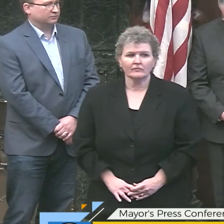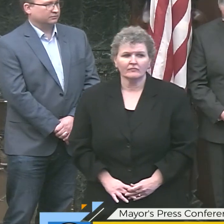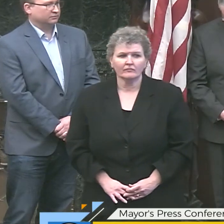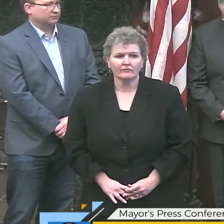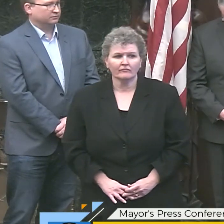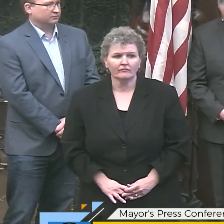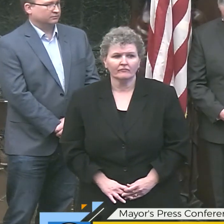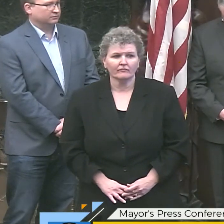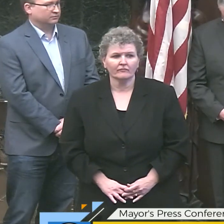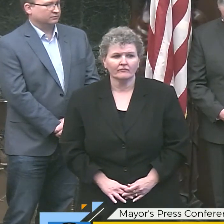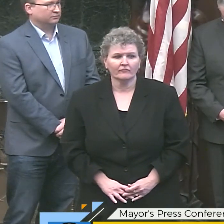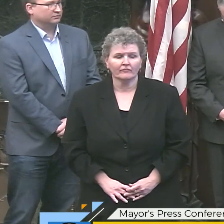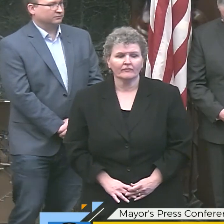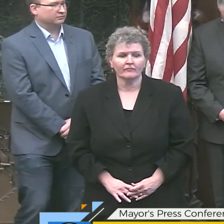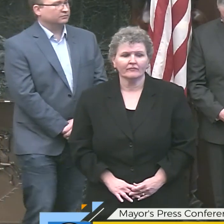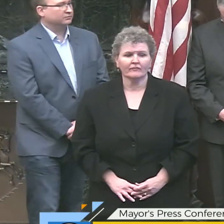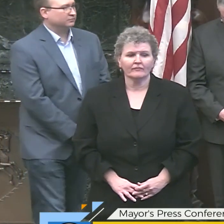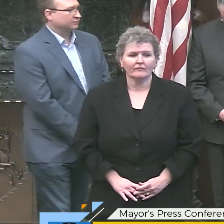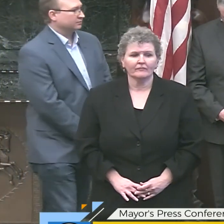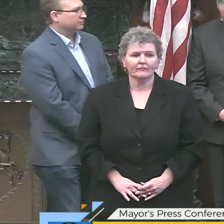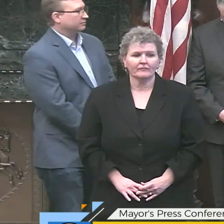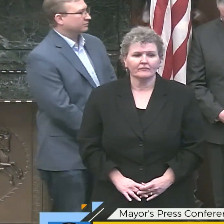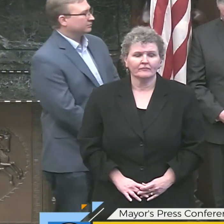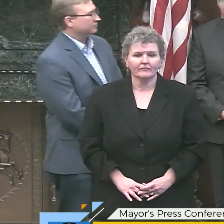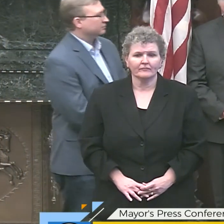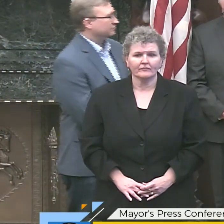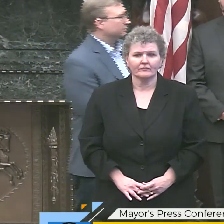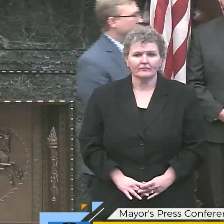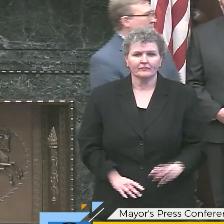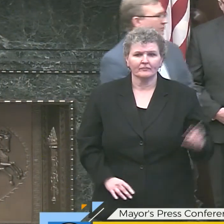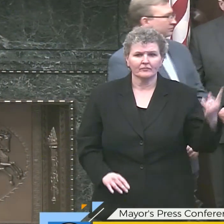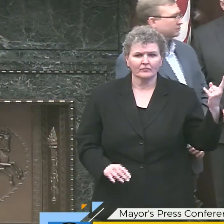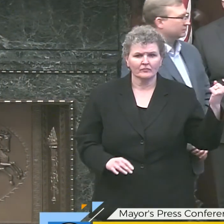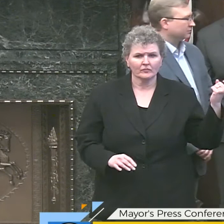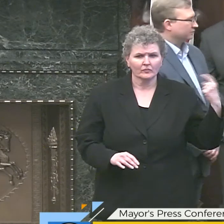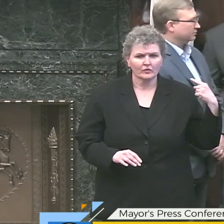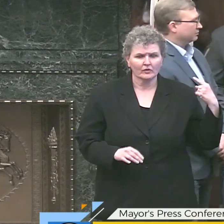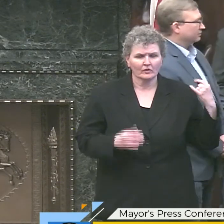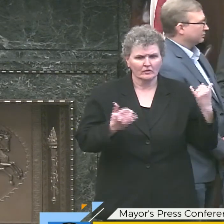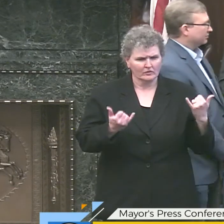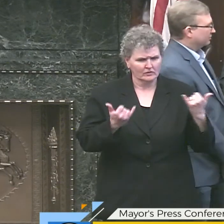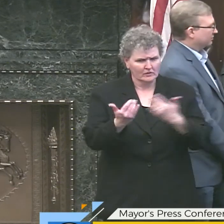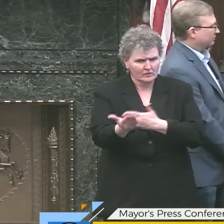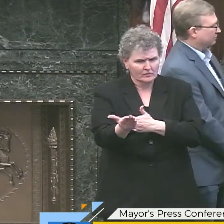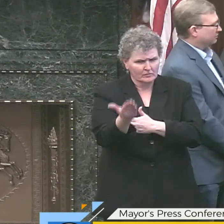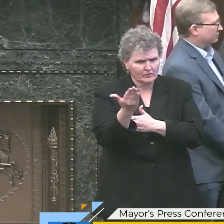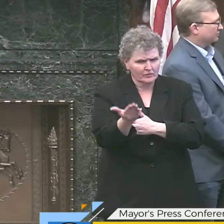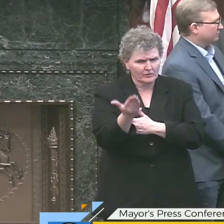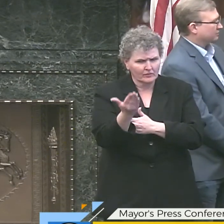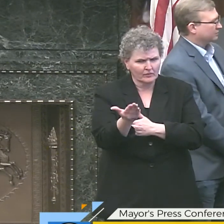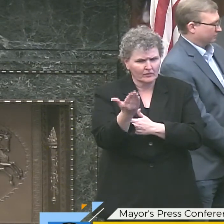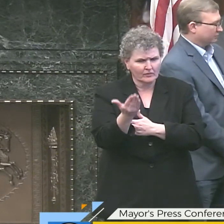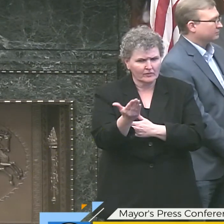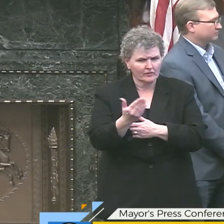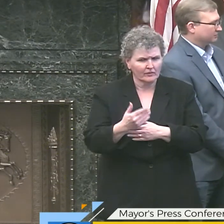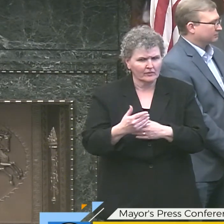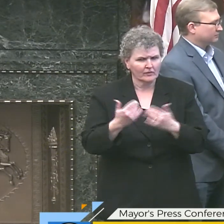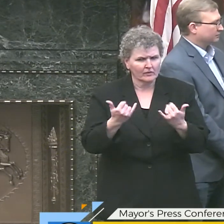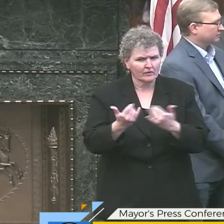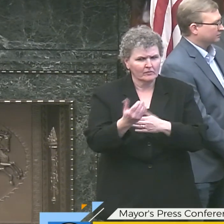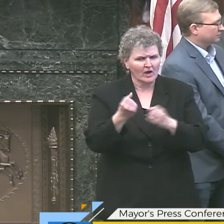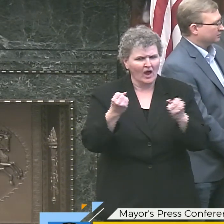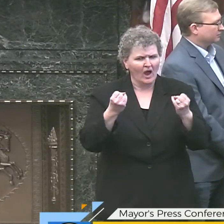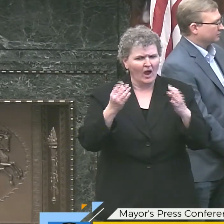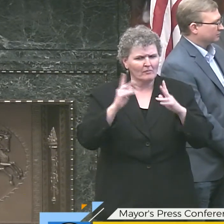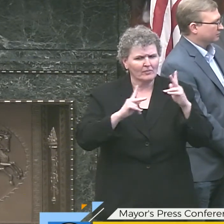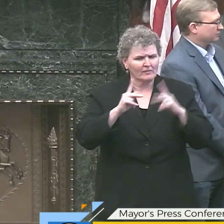residentes del área. Sí, correcto. This morning, several inhabitants and residents in Kensington area were